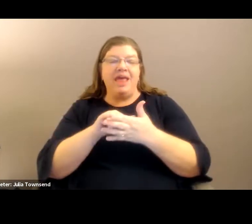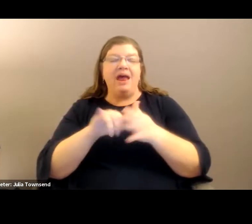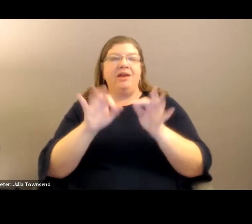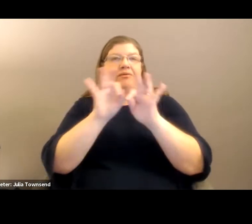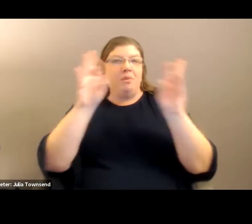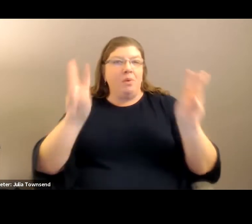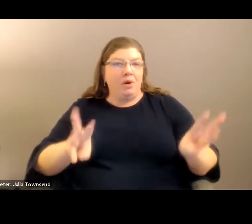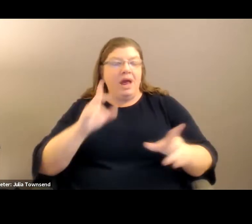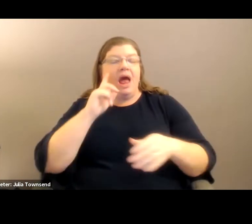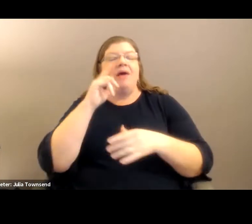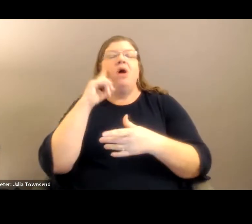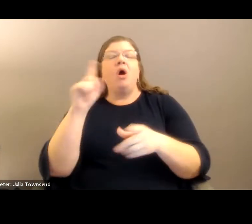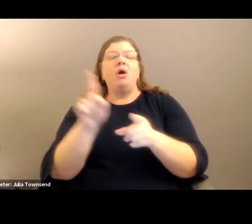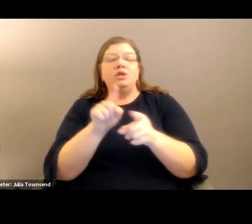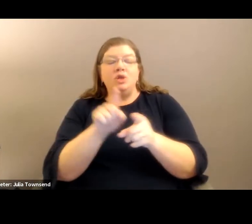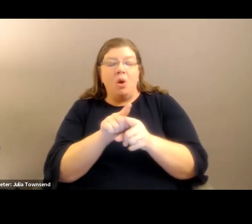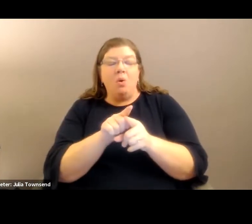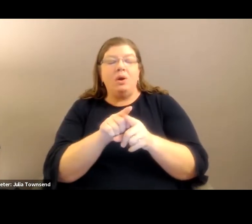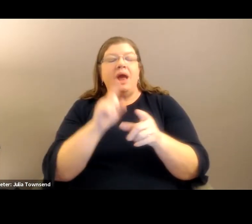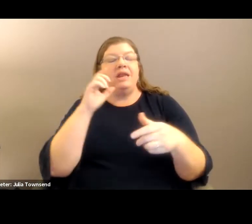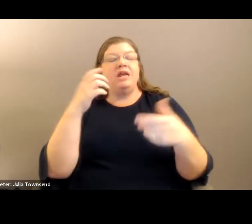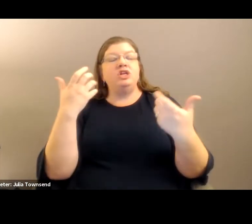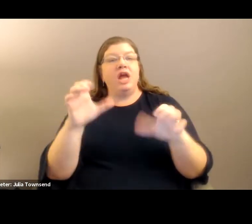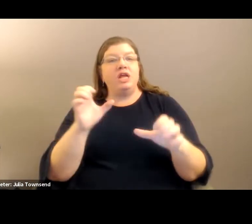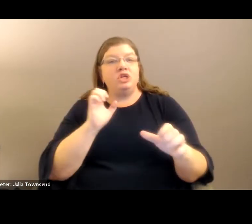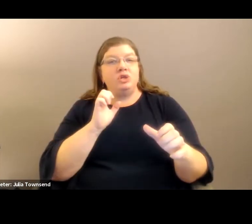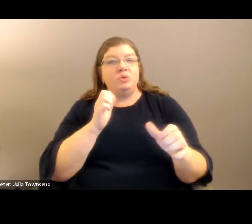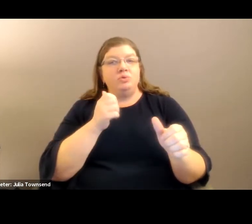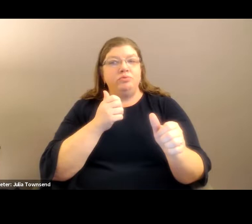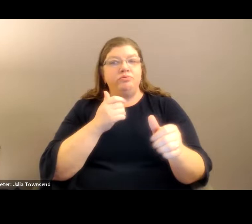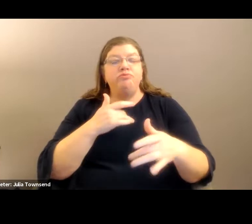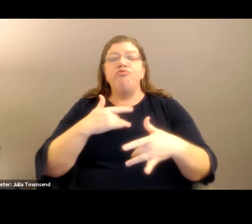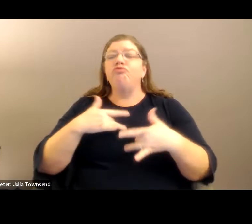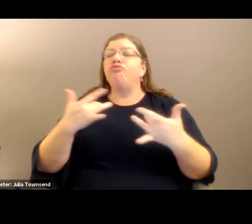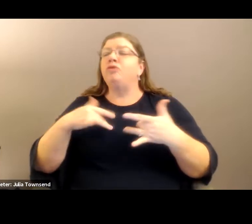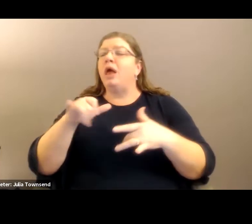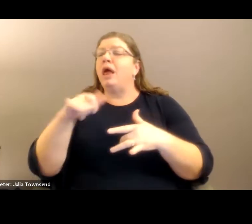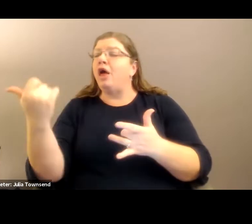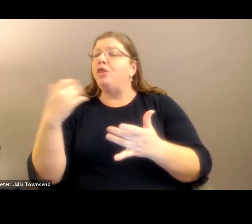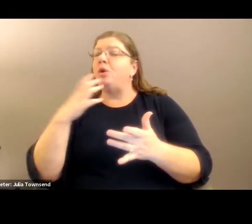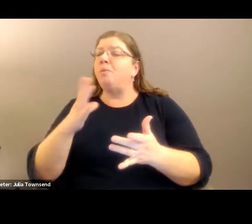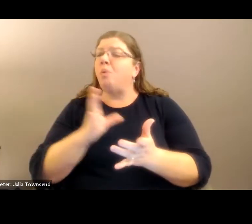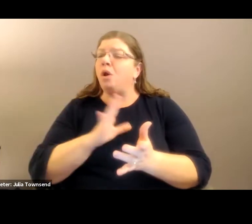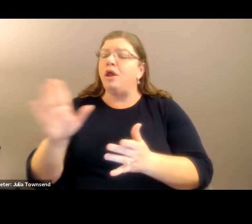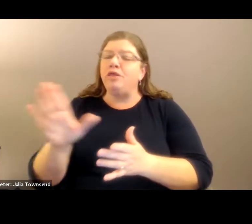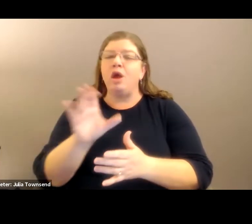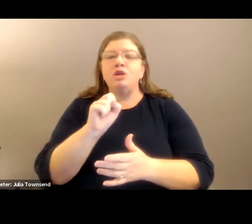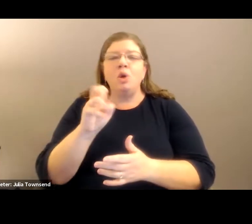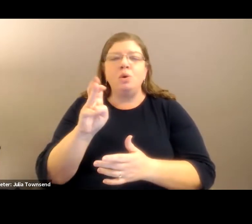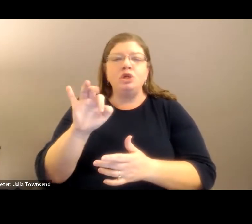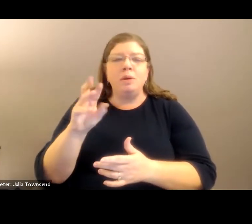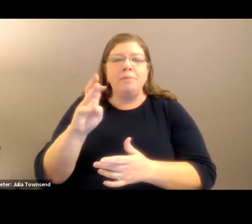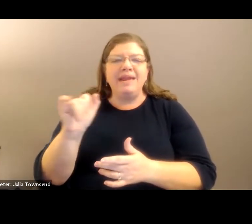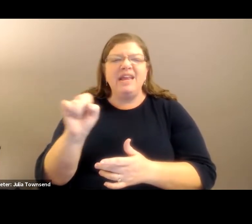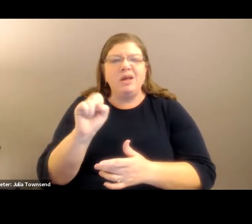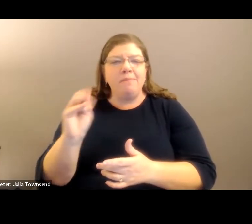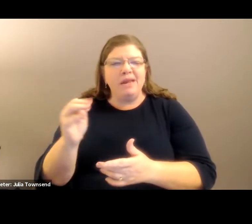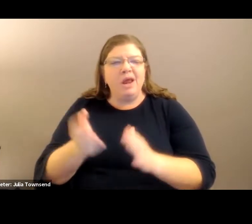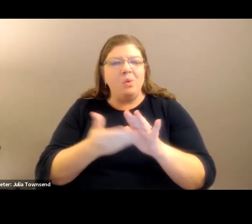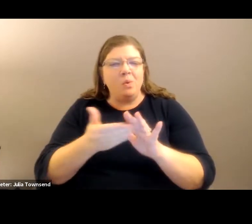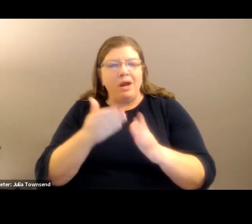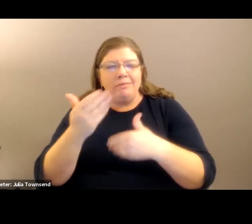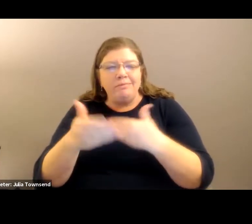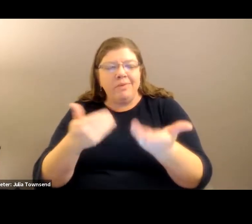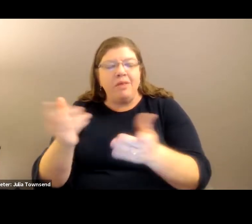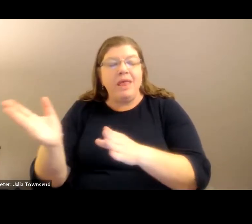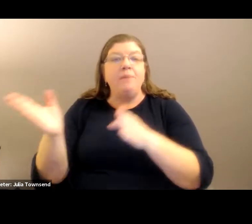I also got a chance to catch up with how other student board members are running their social medias, which brings me to the student board